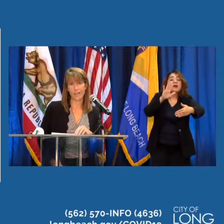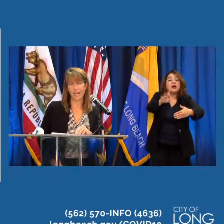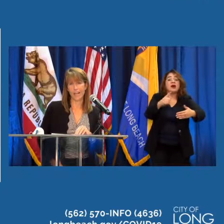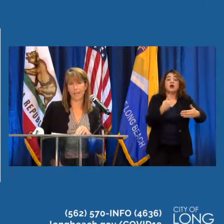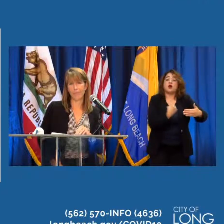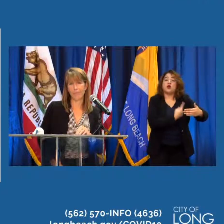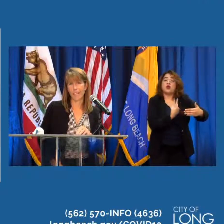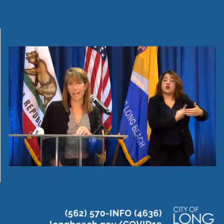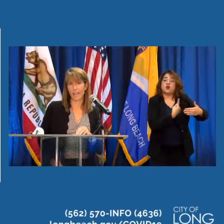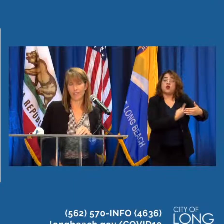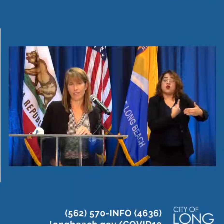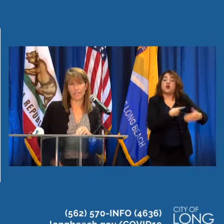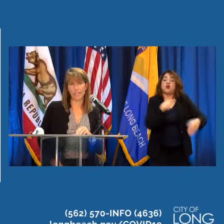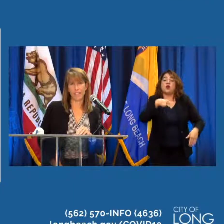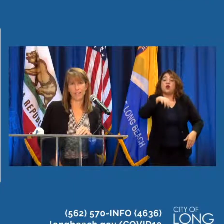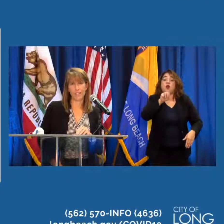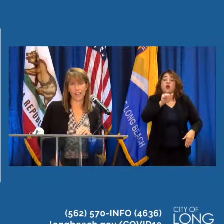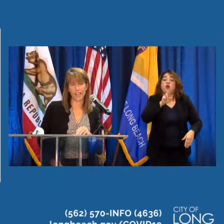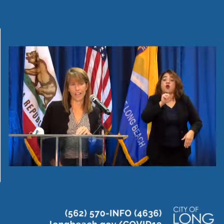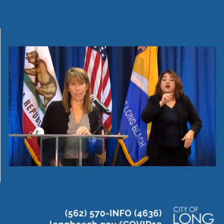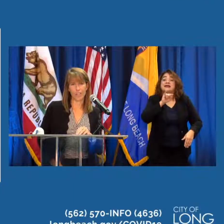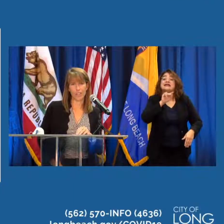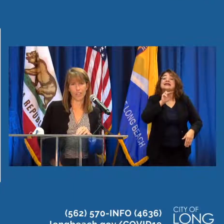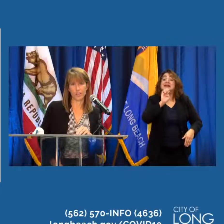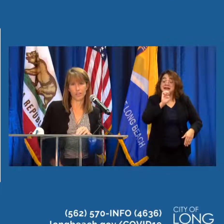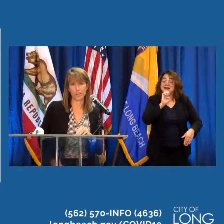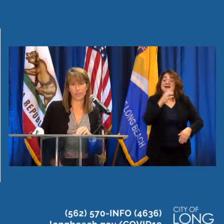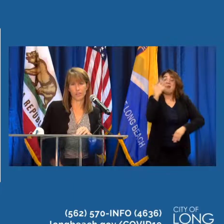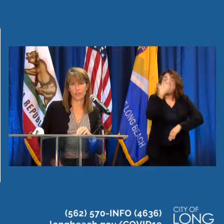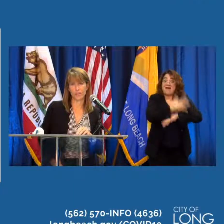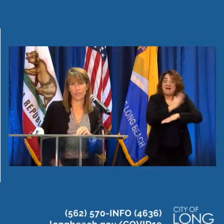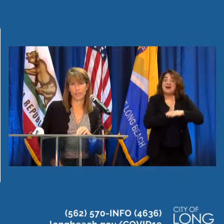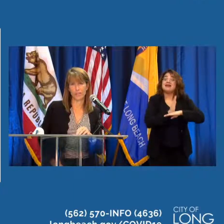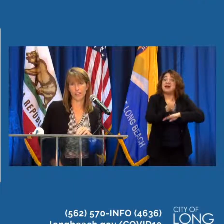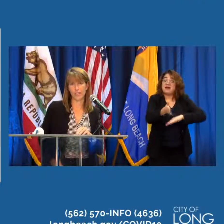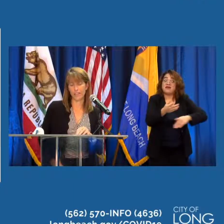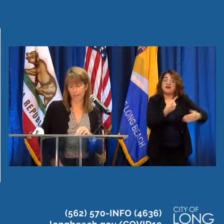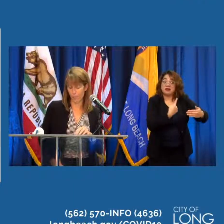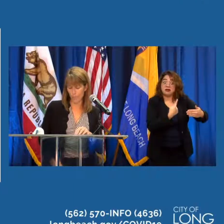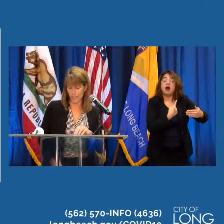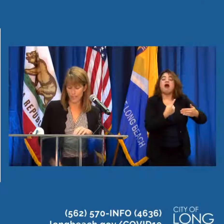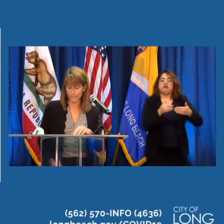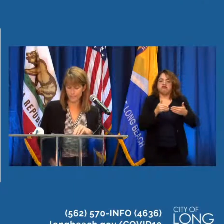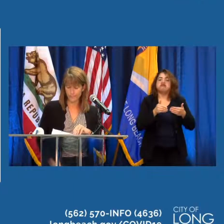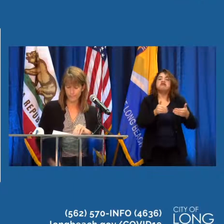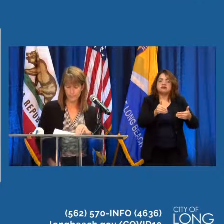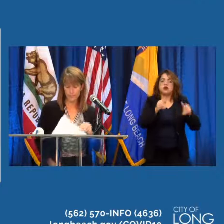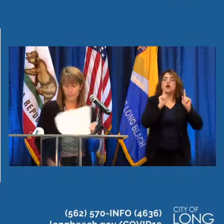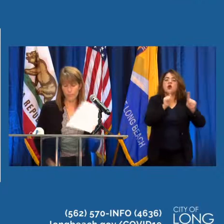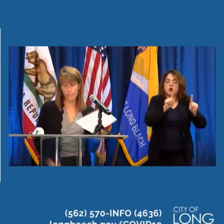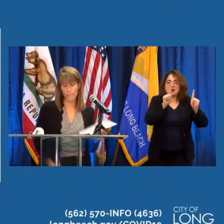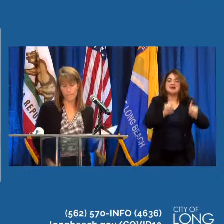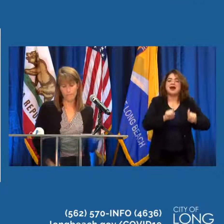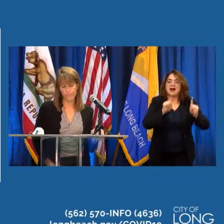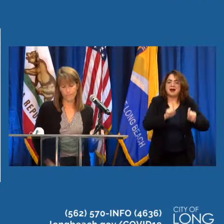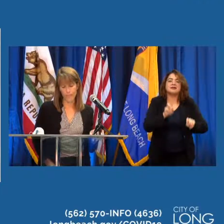and then after 5 days, then we encourage you to test at that point.